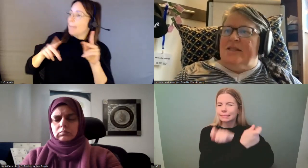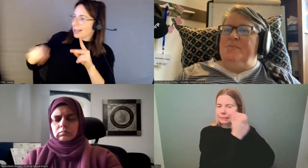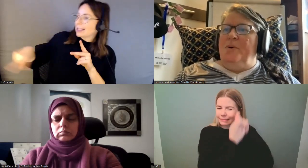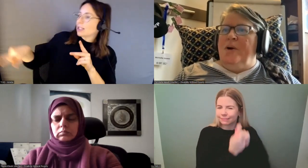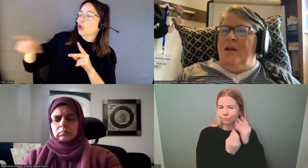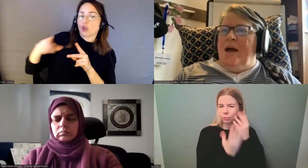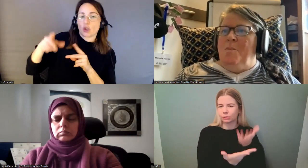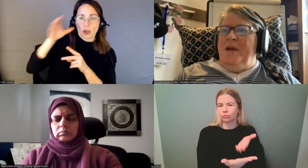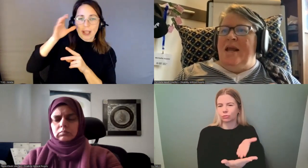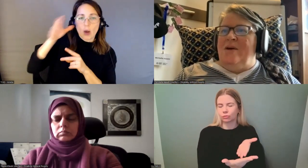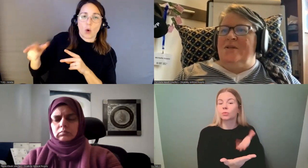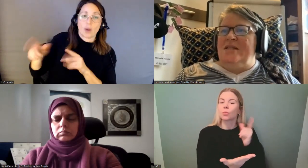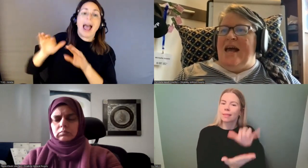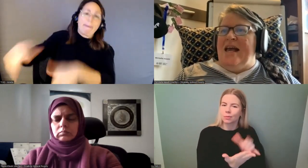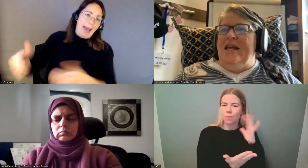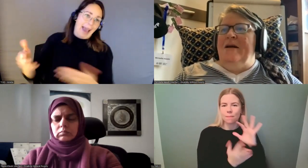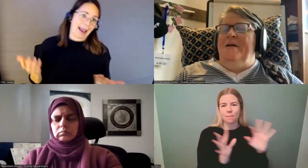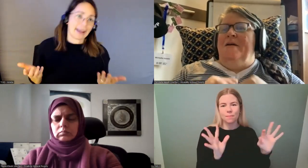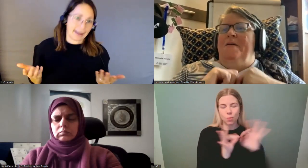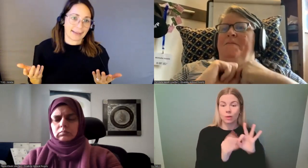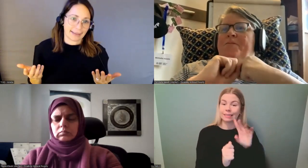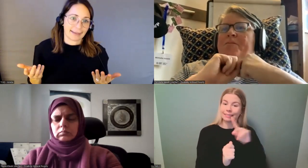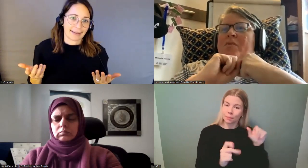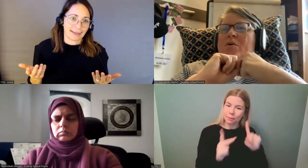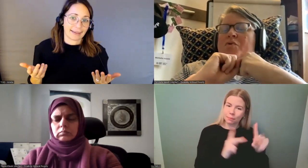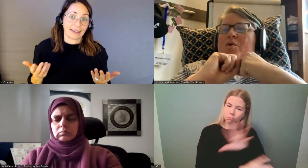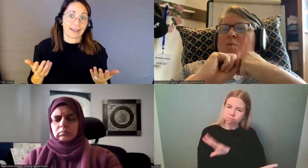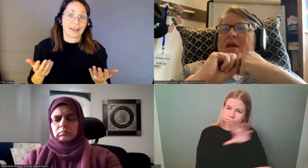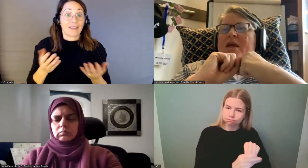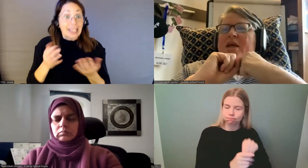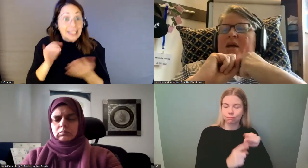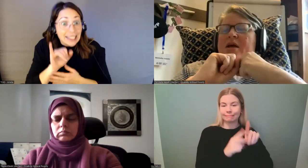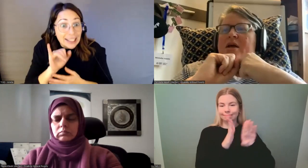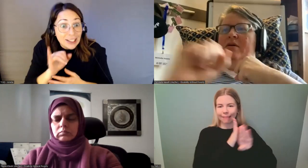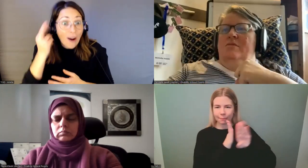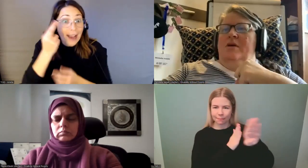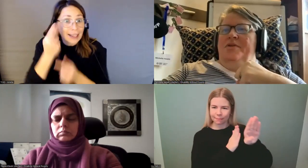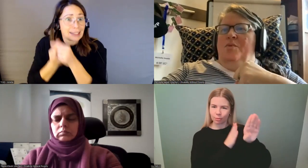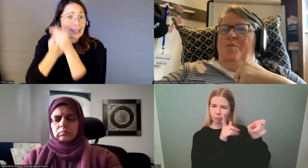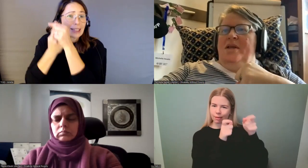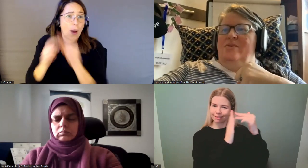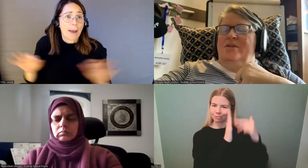we get to this point, and we now say that